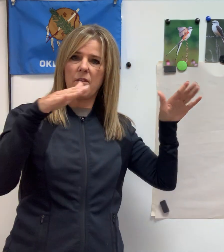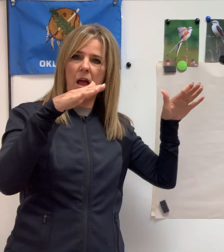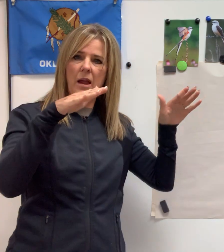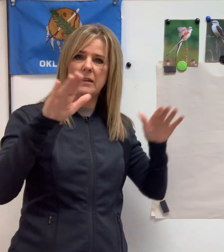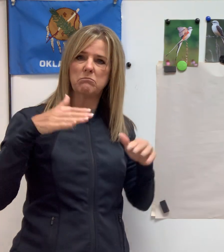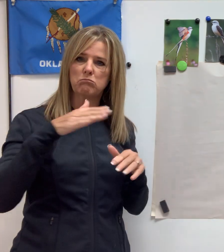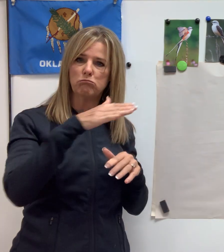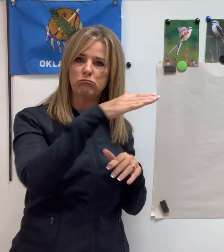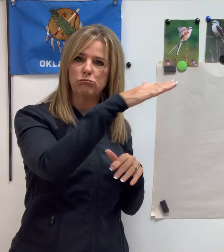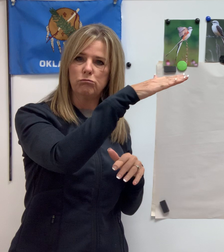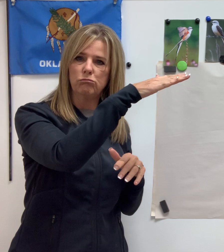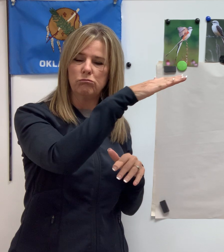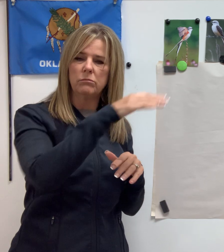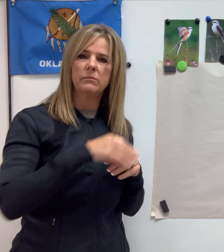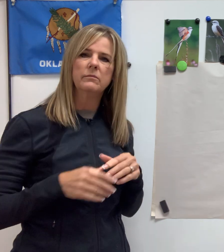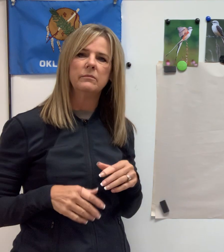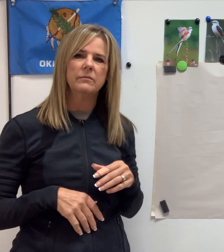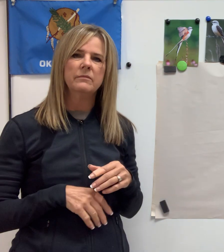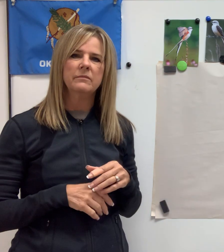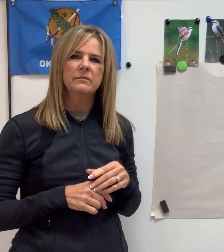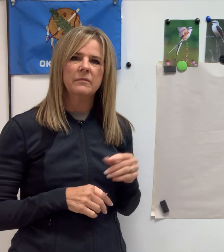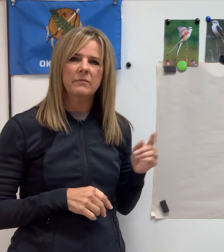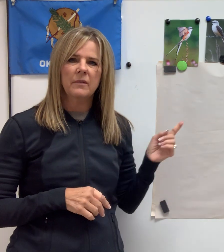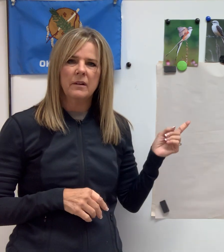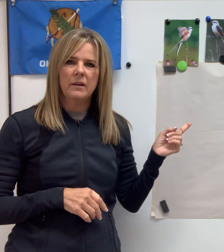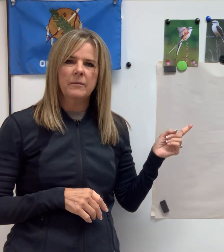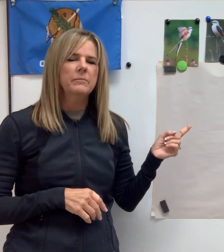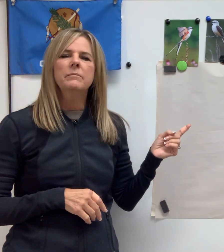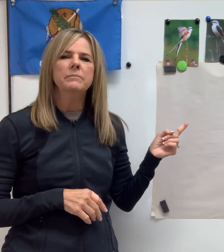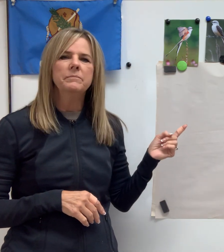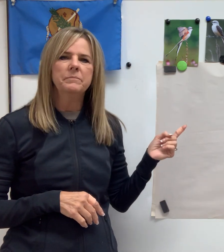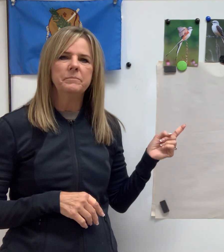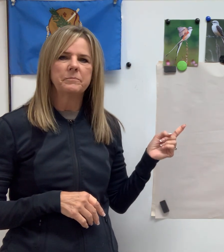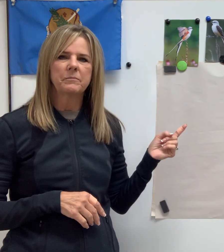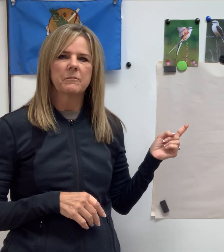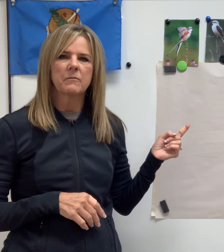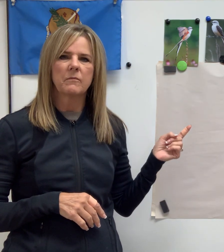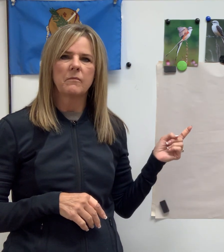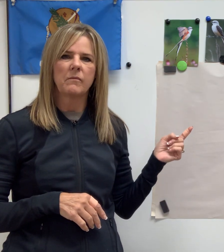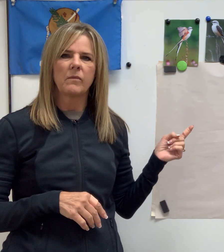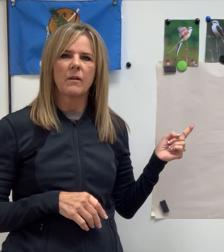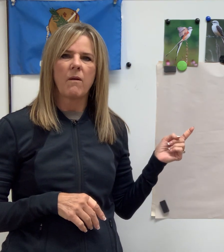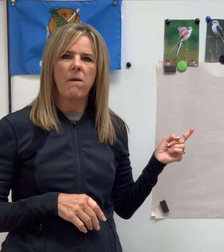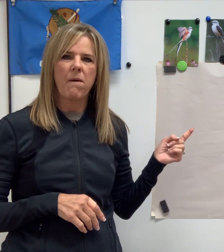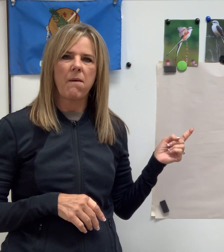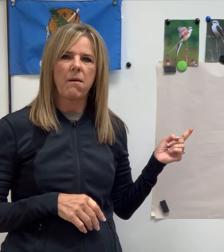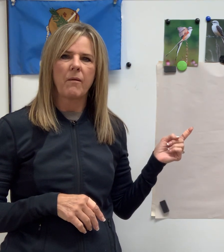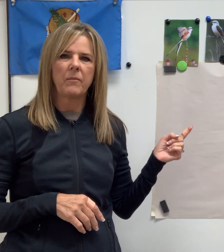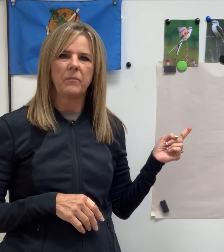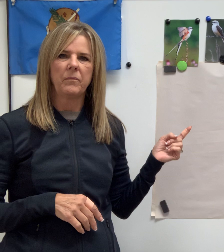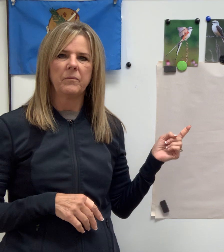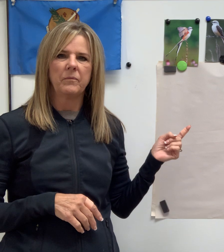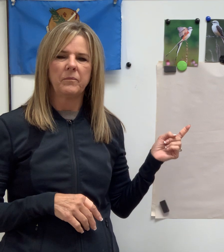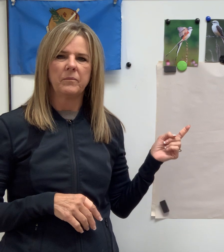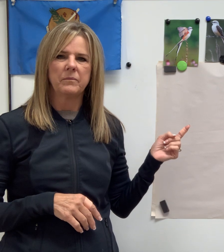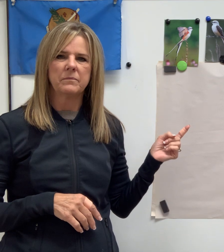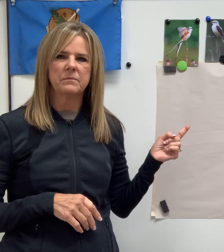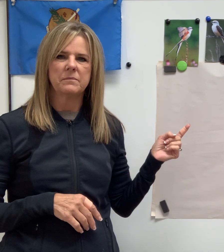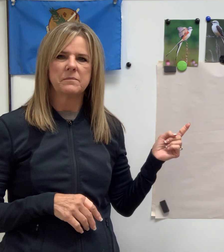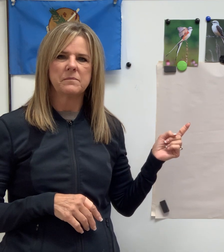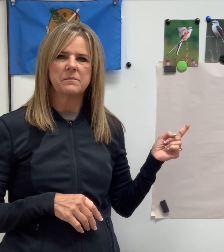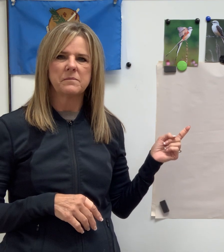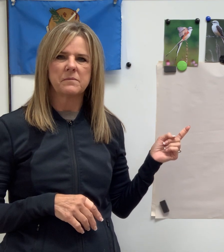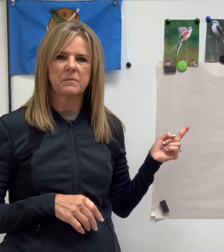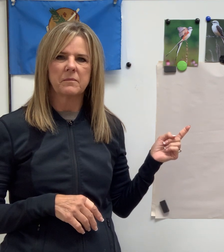the air. So we are gonna go ahead and start a little ways back, and I'm gonna make this line that comes up for